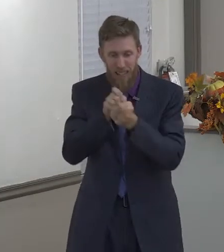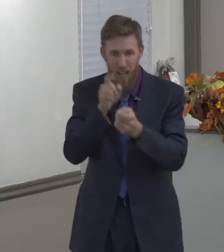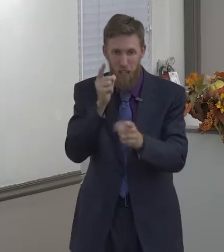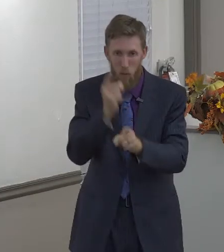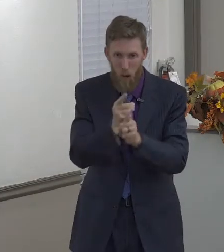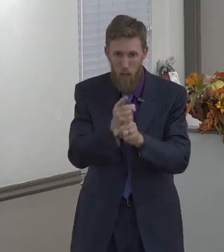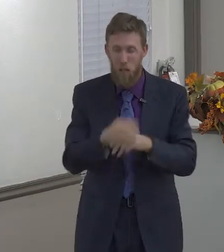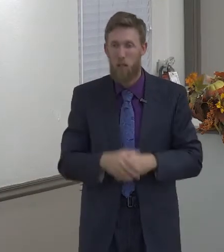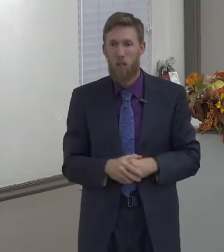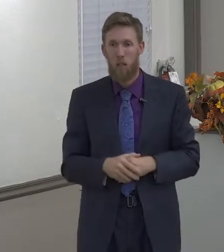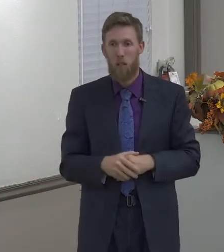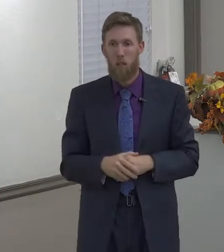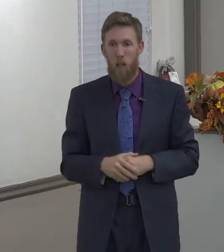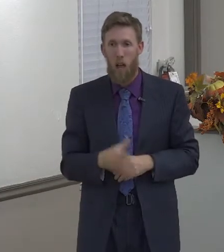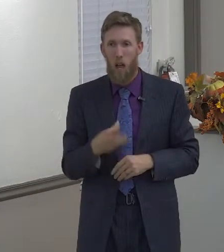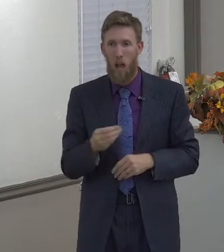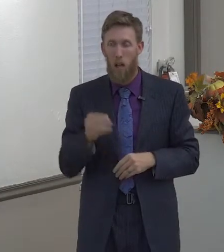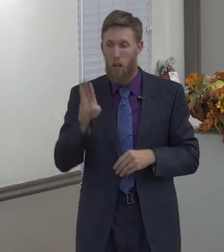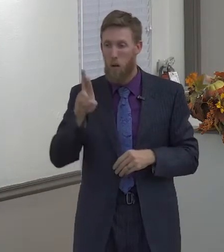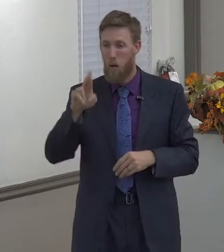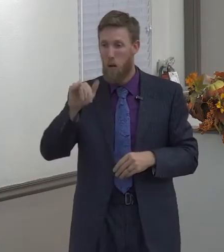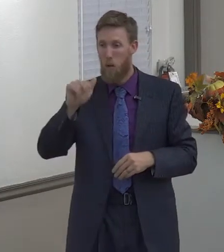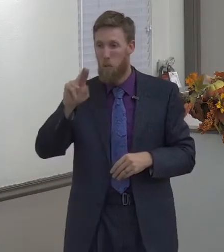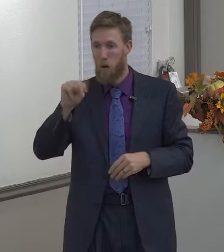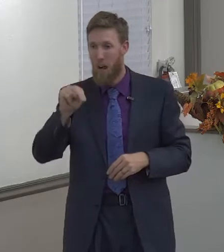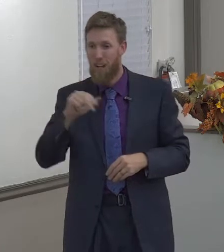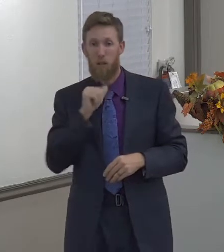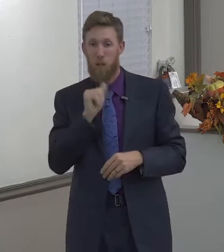Wasn't judging somebody else, wasn't gossiping